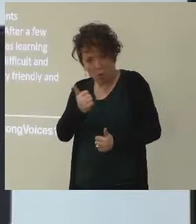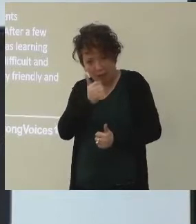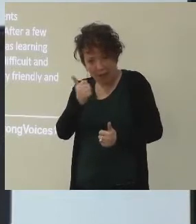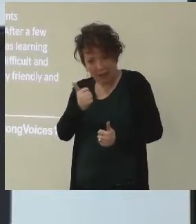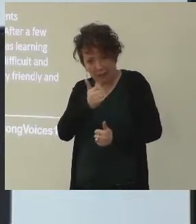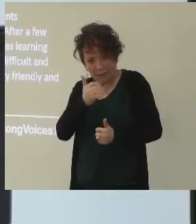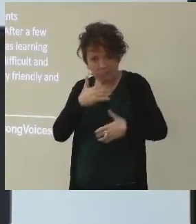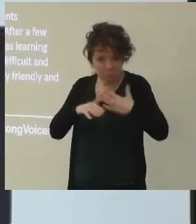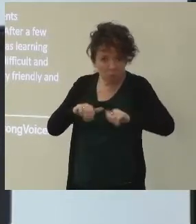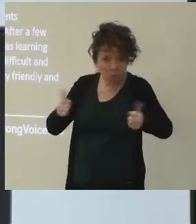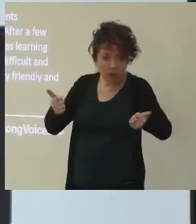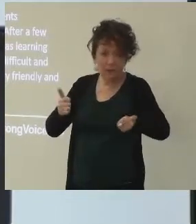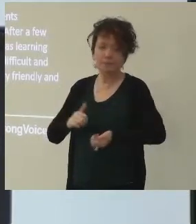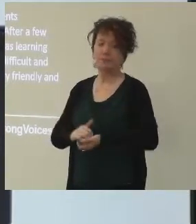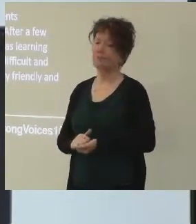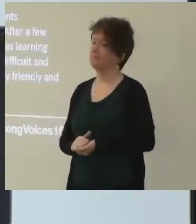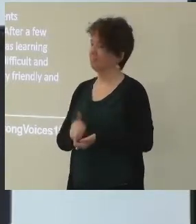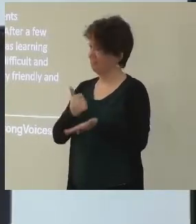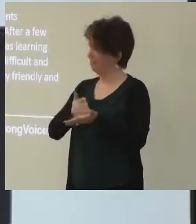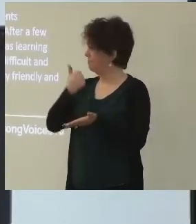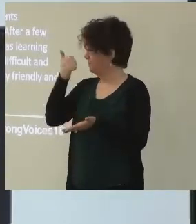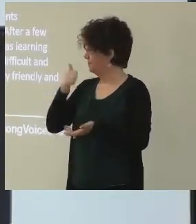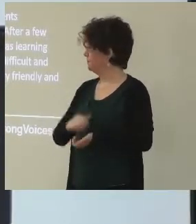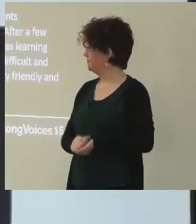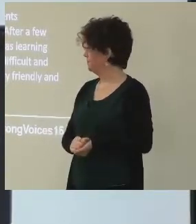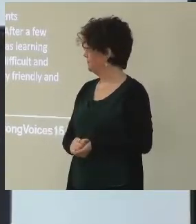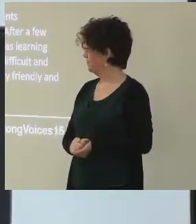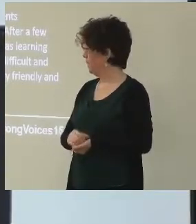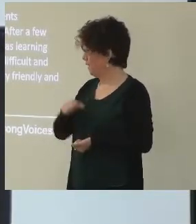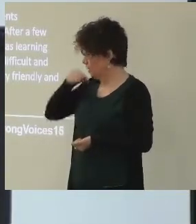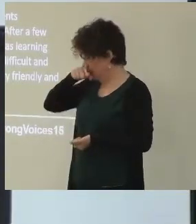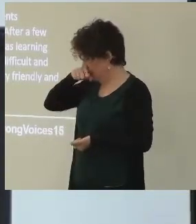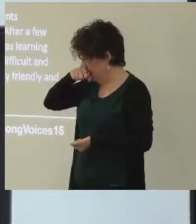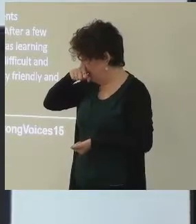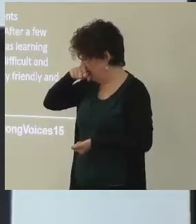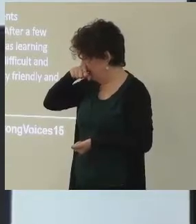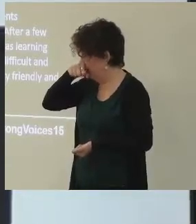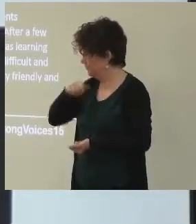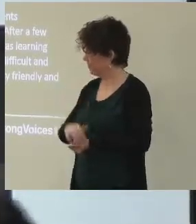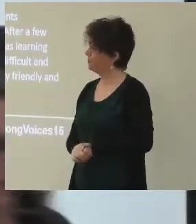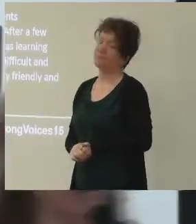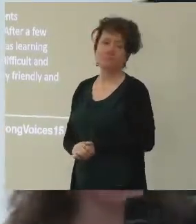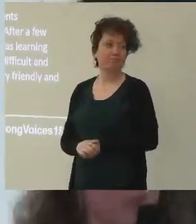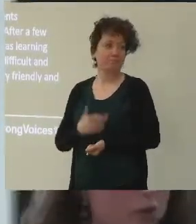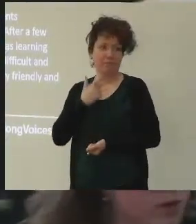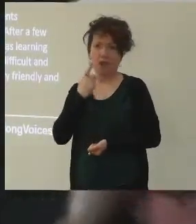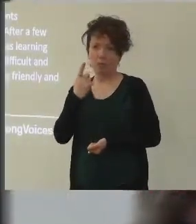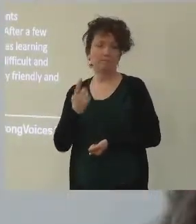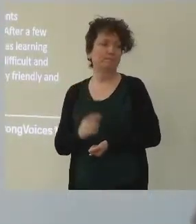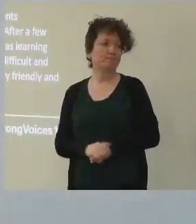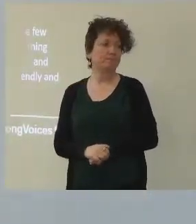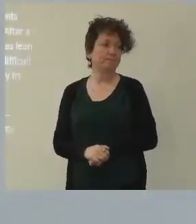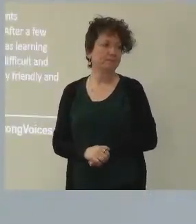kind of how it's all going. Fantastic. Brilliant. So I'm just going to come across to the other